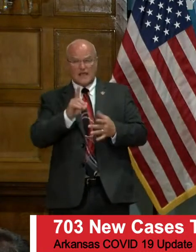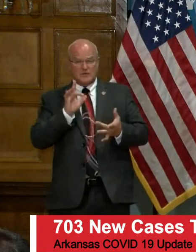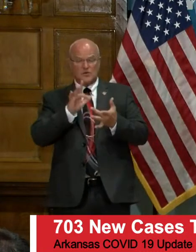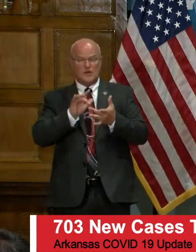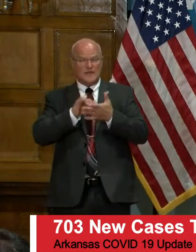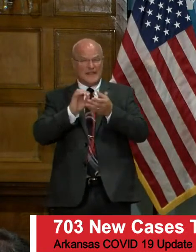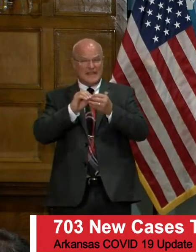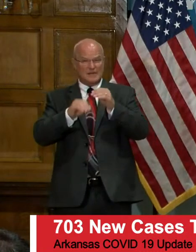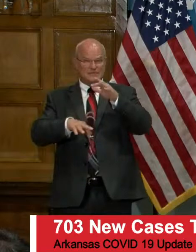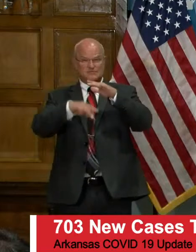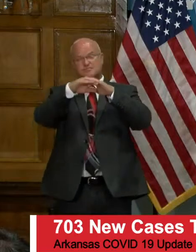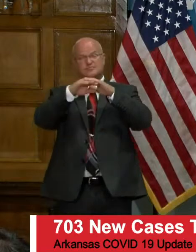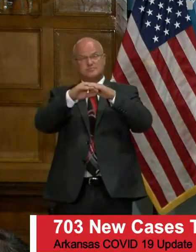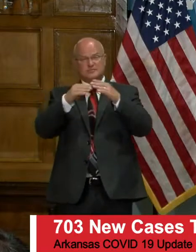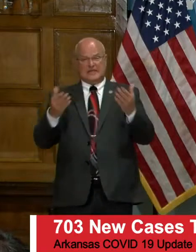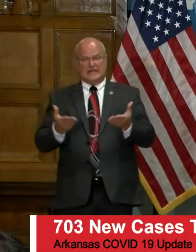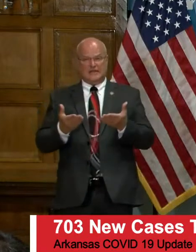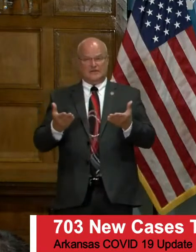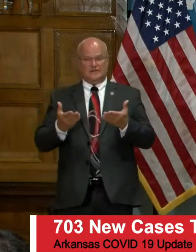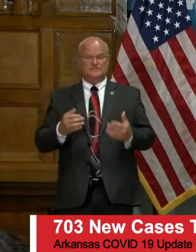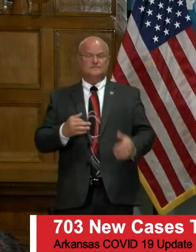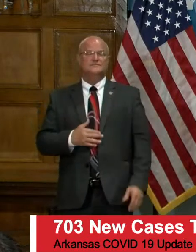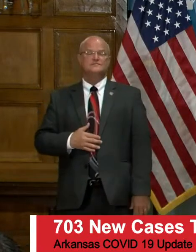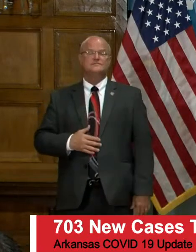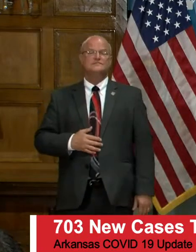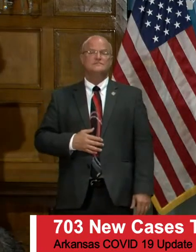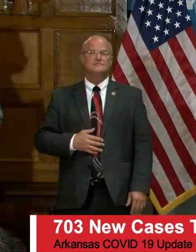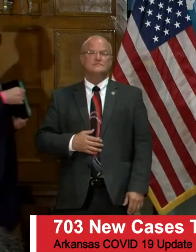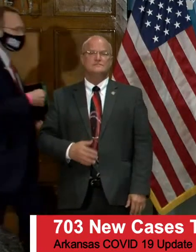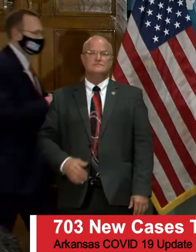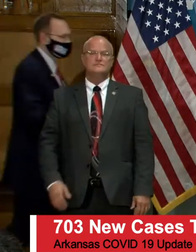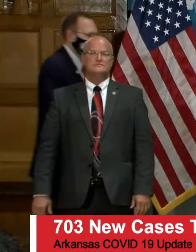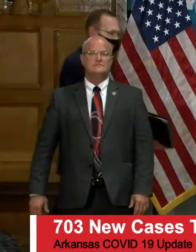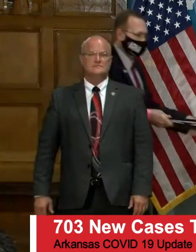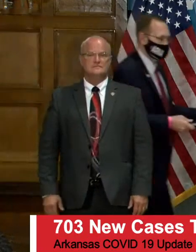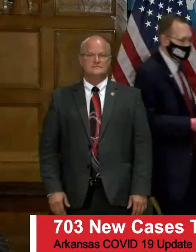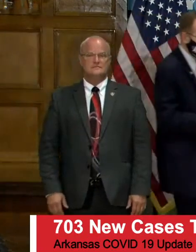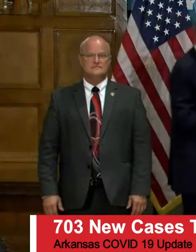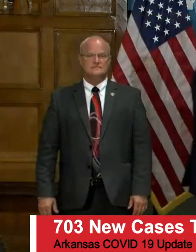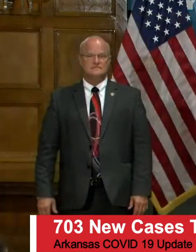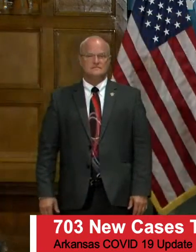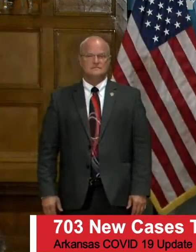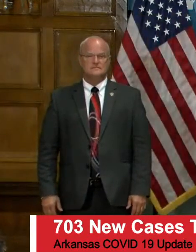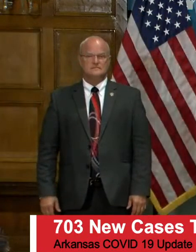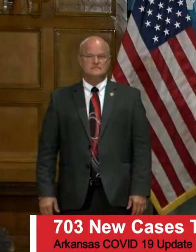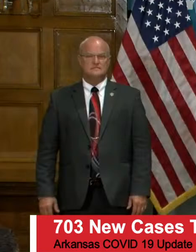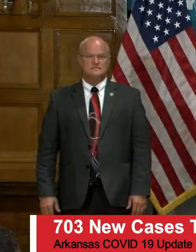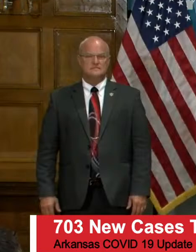reach that number here?